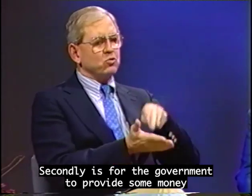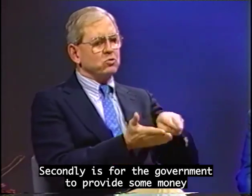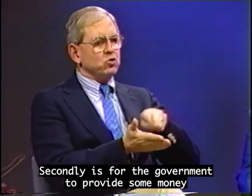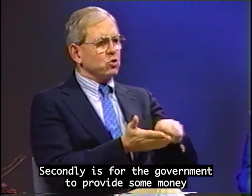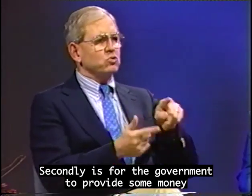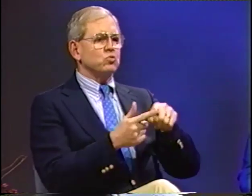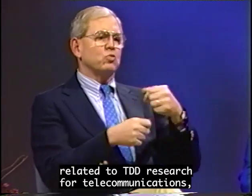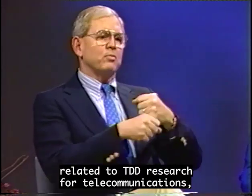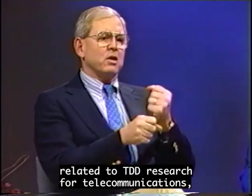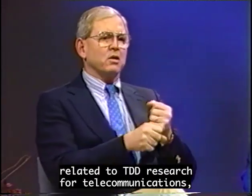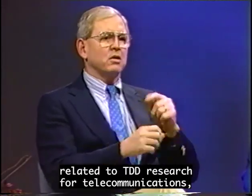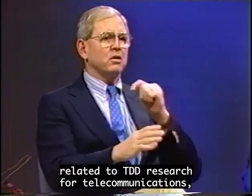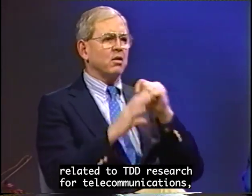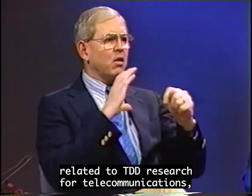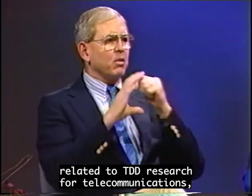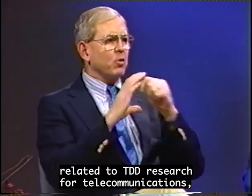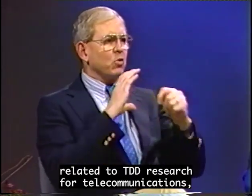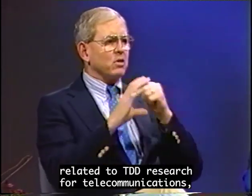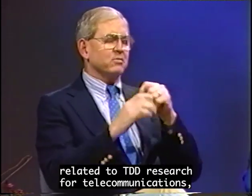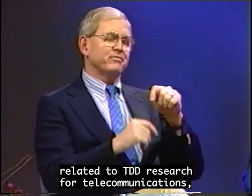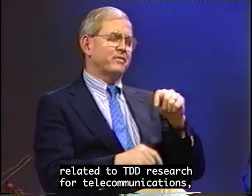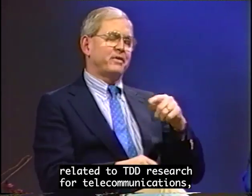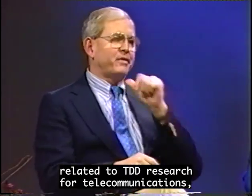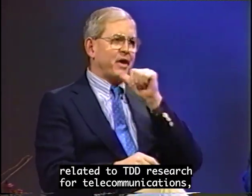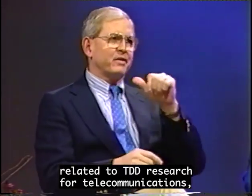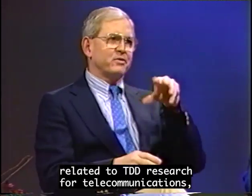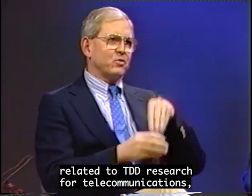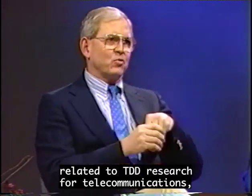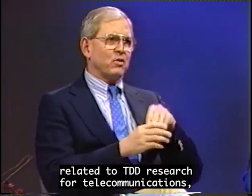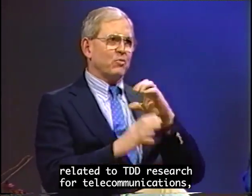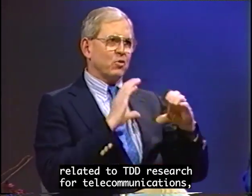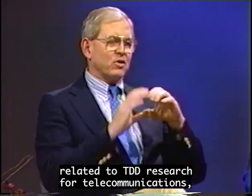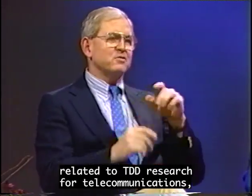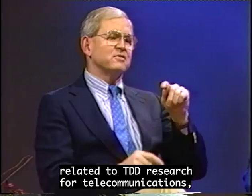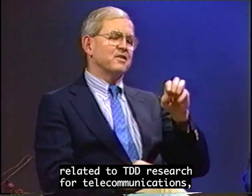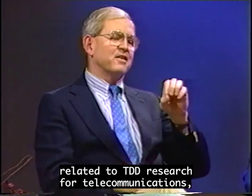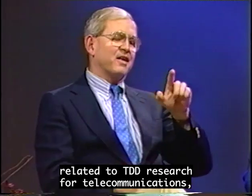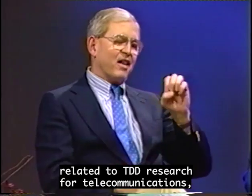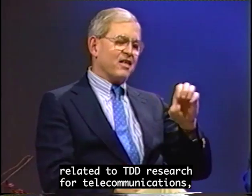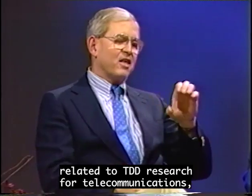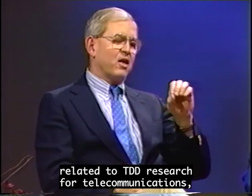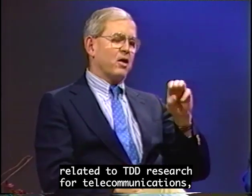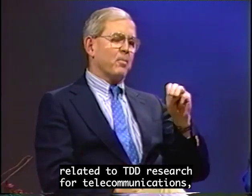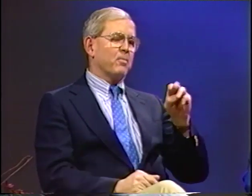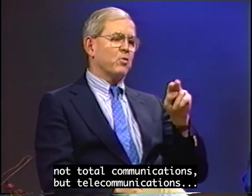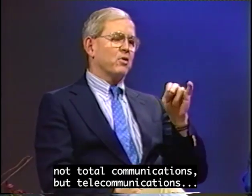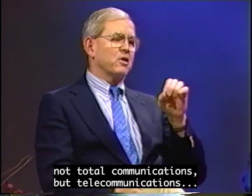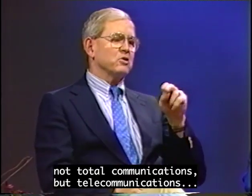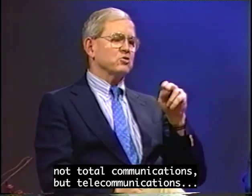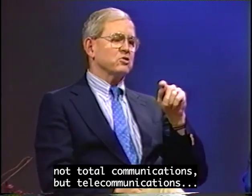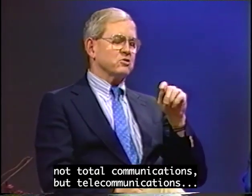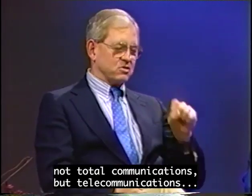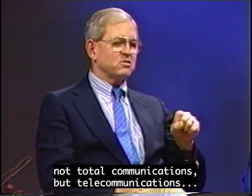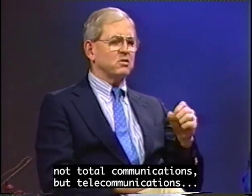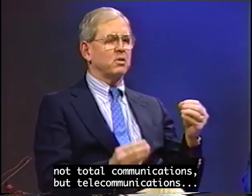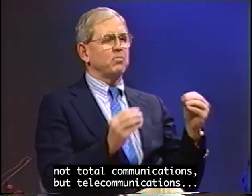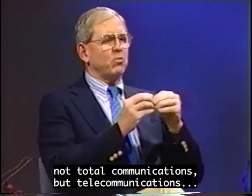money related to TDD research for telecommunications, not total communications,